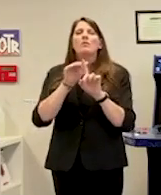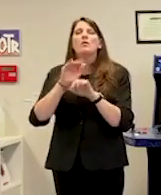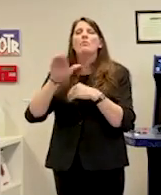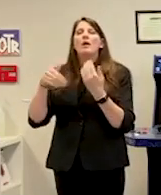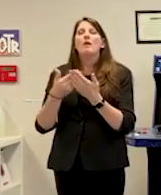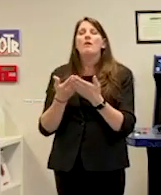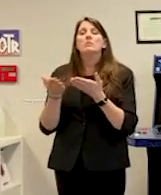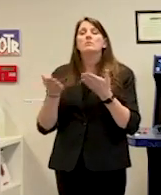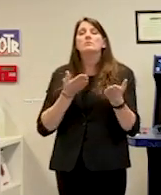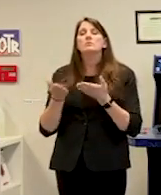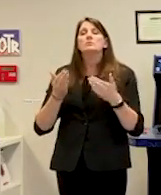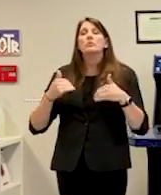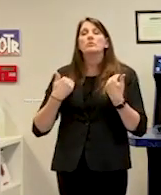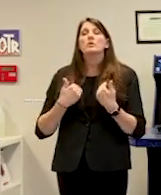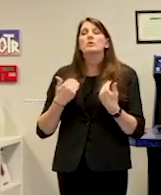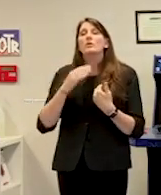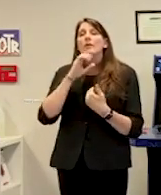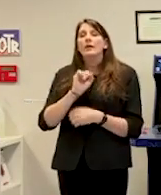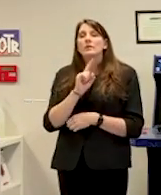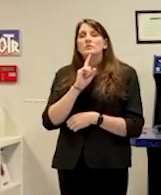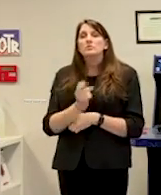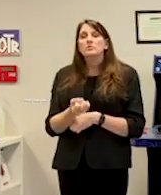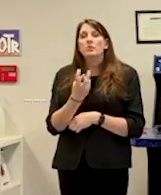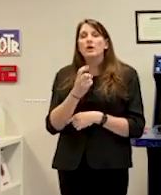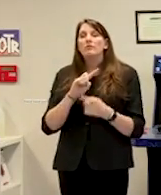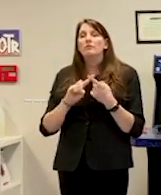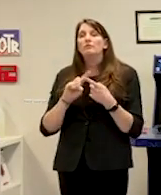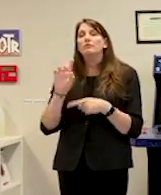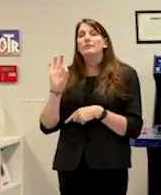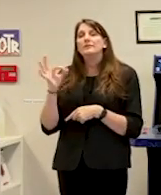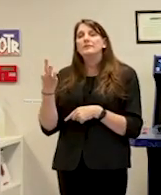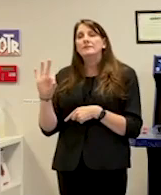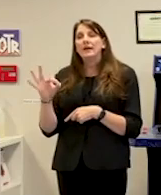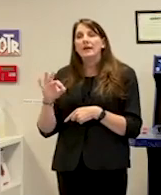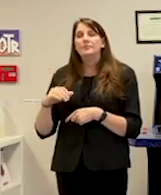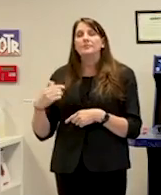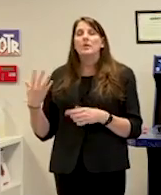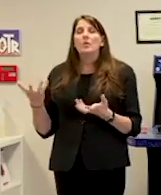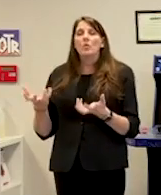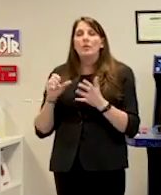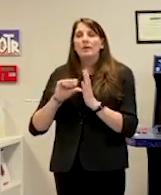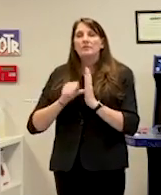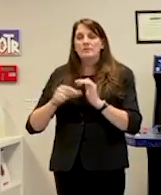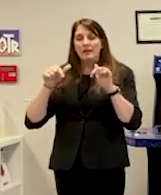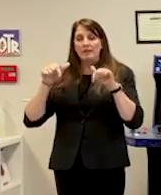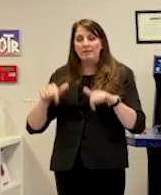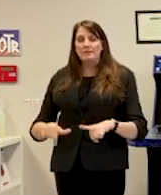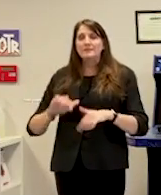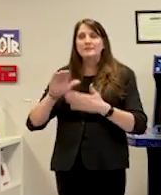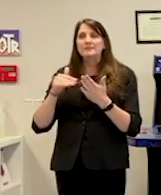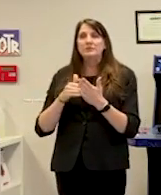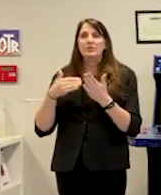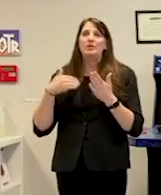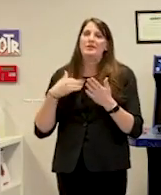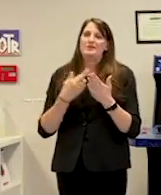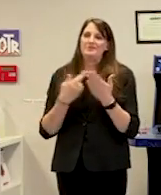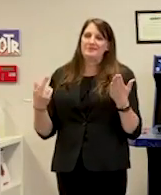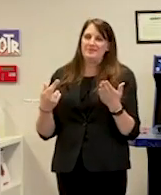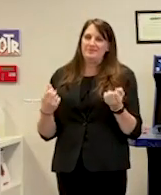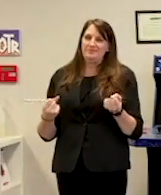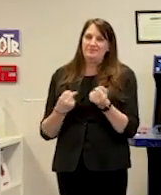ages 12 to 19, and we want to highlight that Youth on the Rise has resources to help our youth.